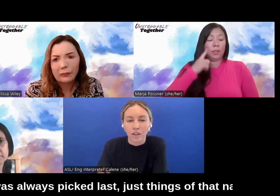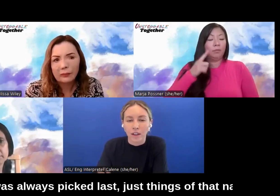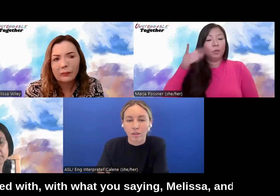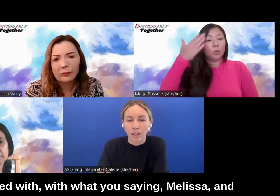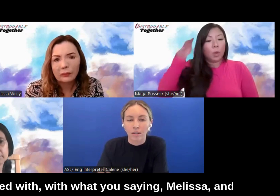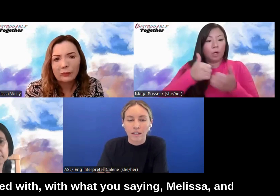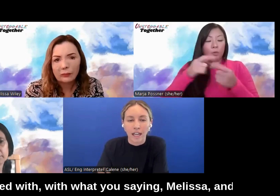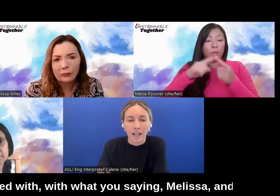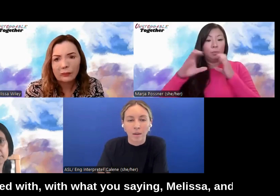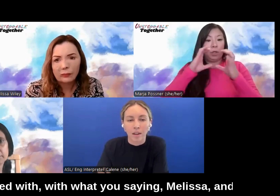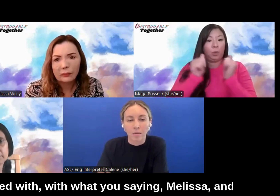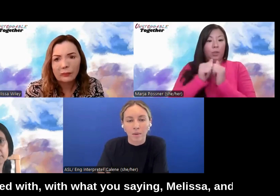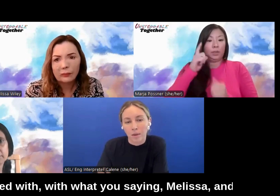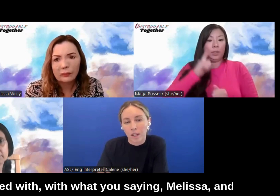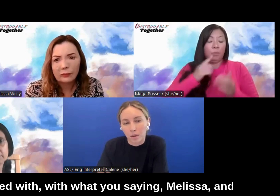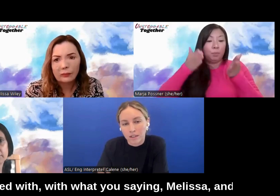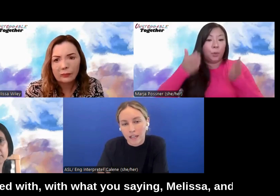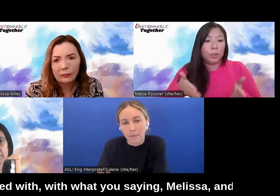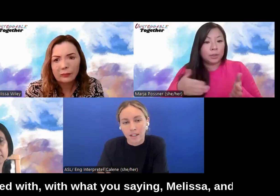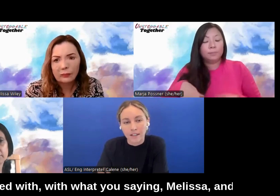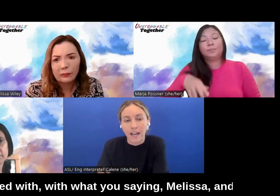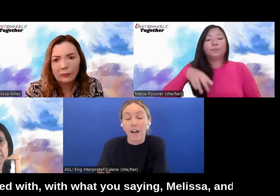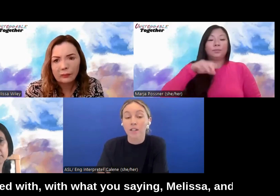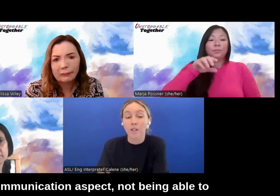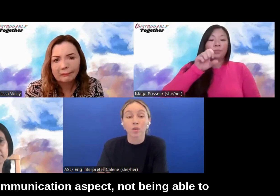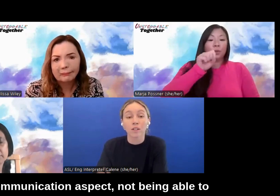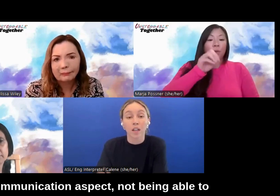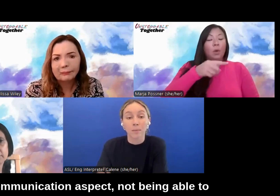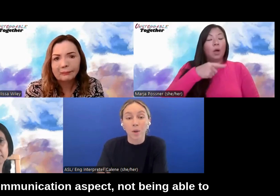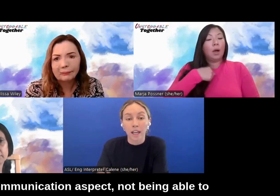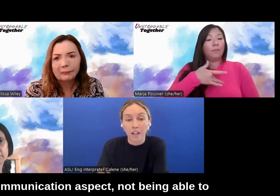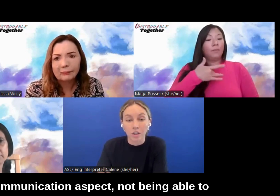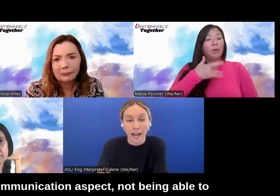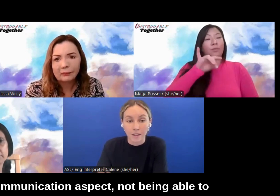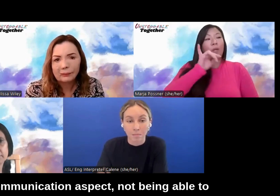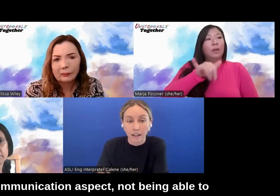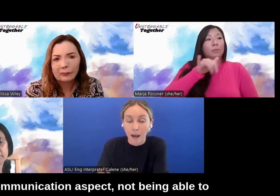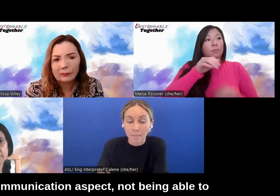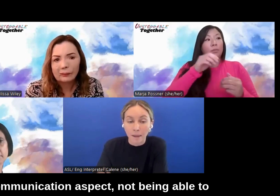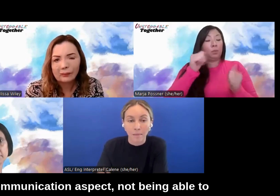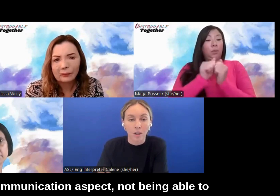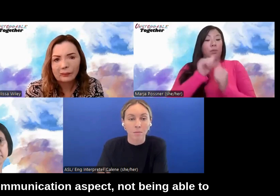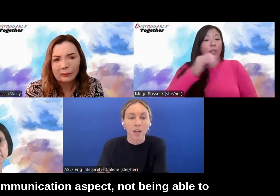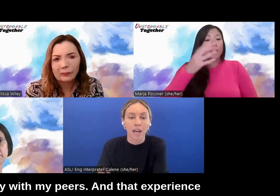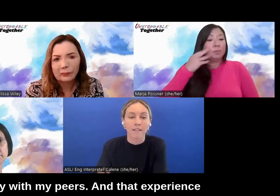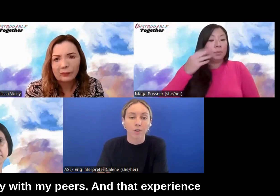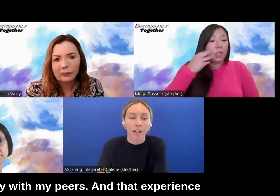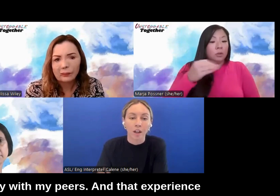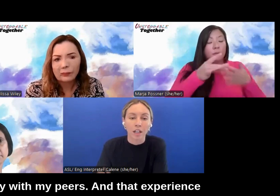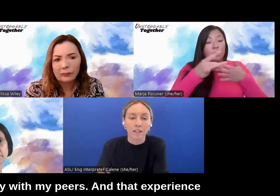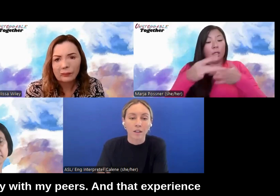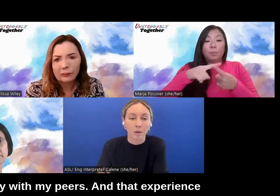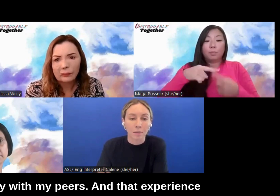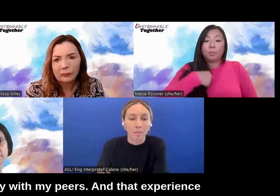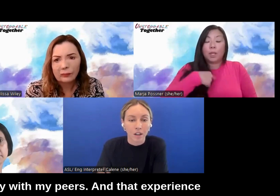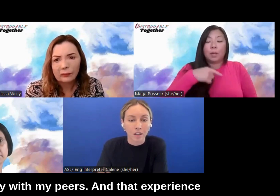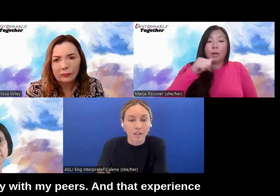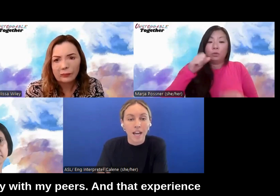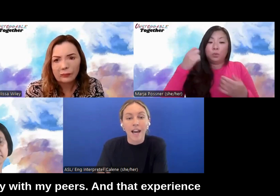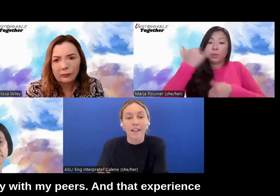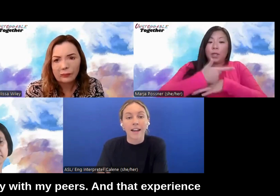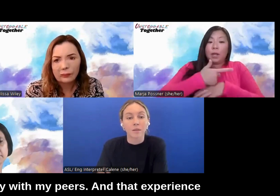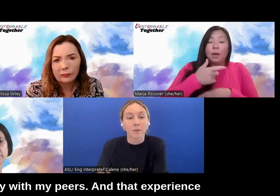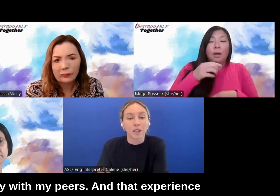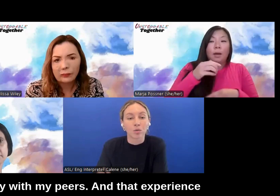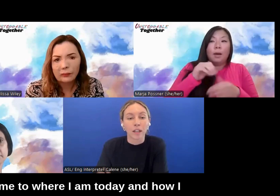of that nature that really resonated with what you were saying, Melissa. And also just the communication aspect, not being able to communicate freely or easily with my